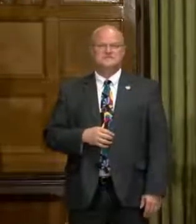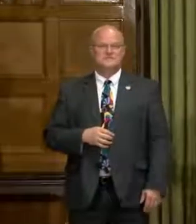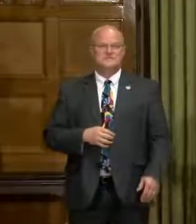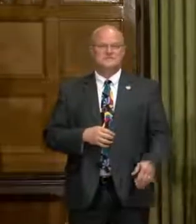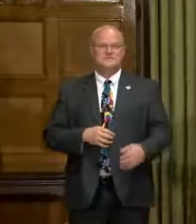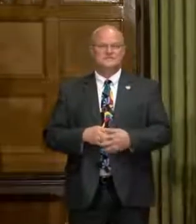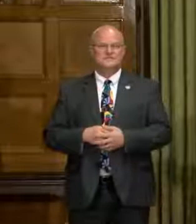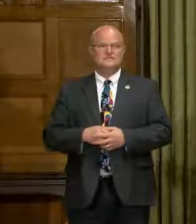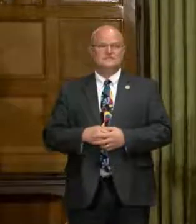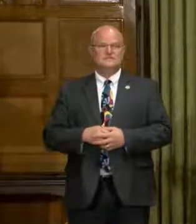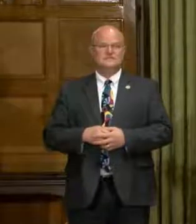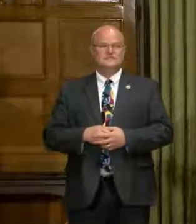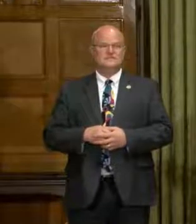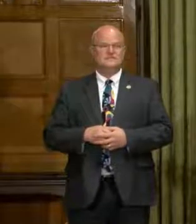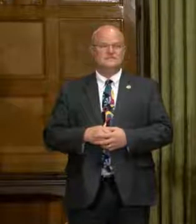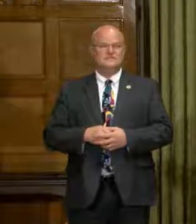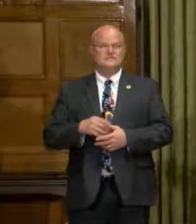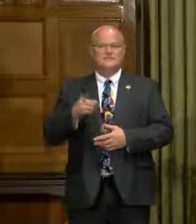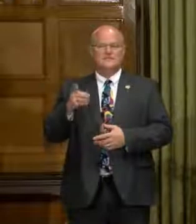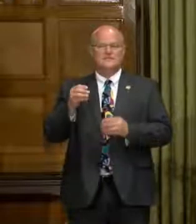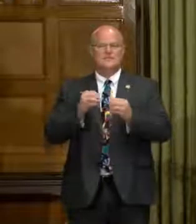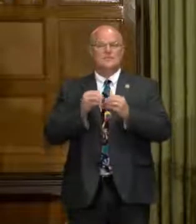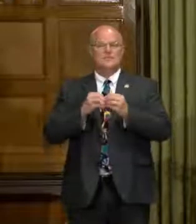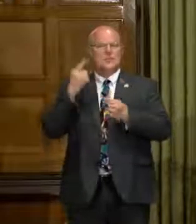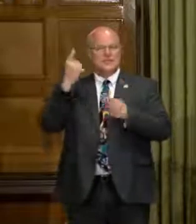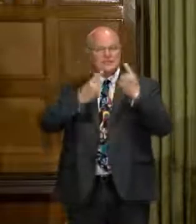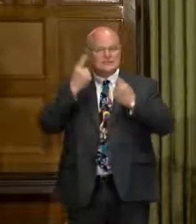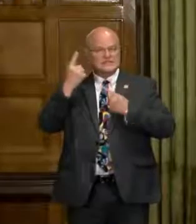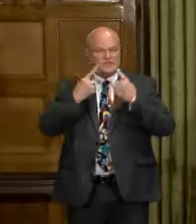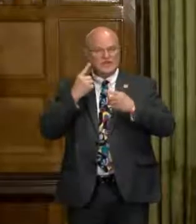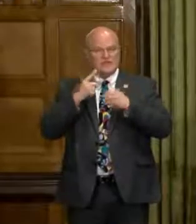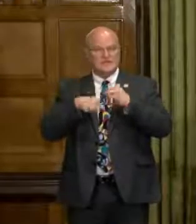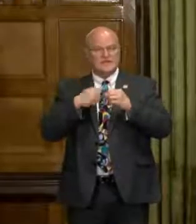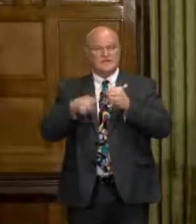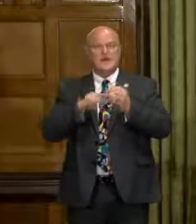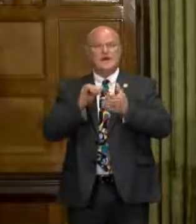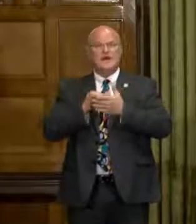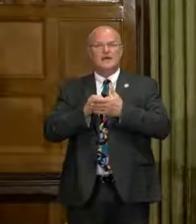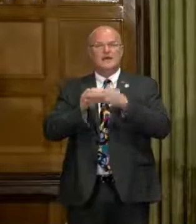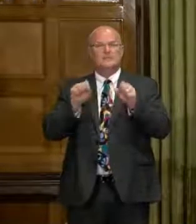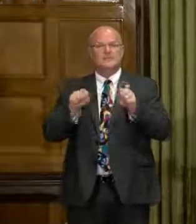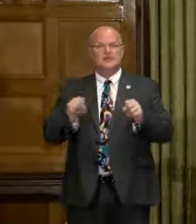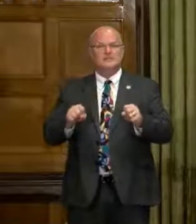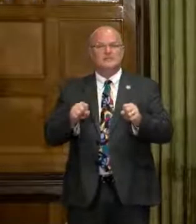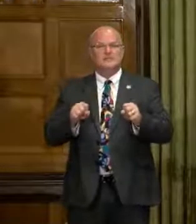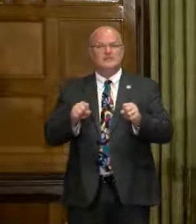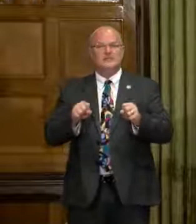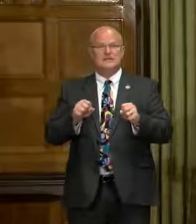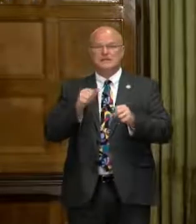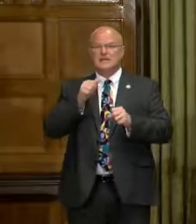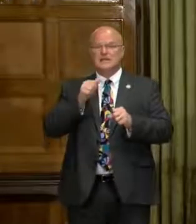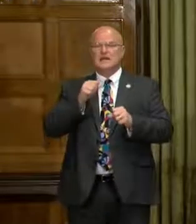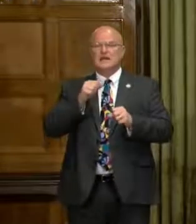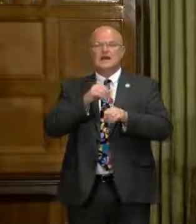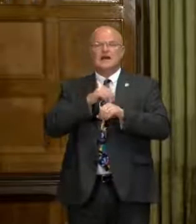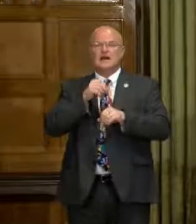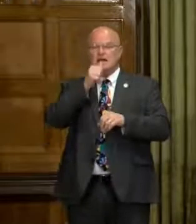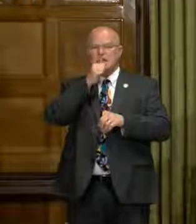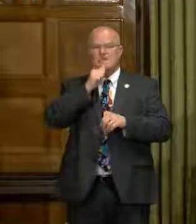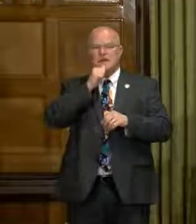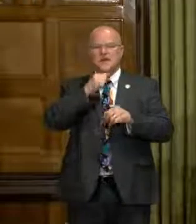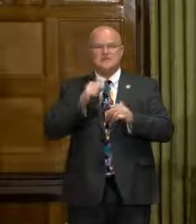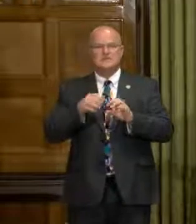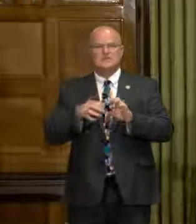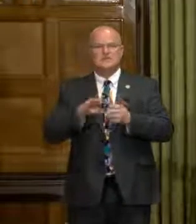Governor, do you have Have you given further consideration to steps to possibly do compassionate release or releases